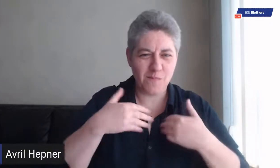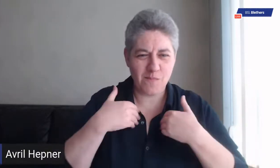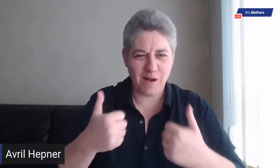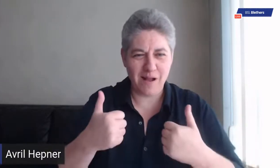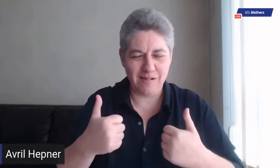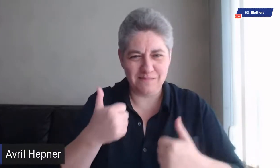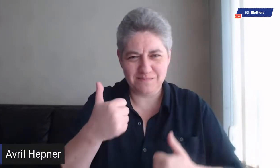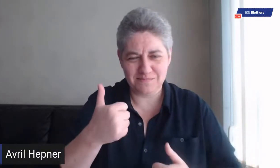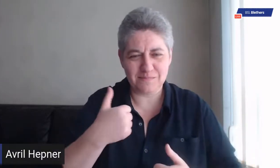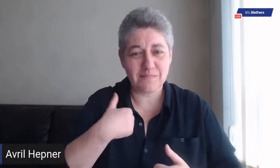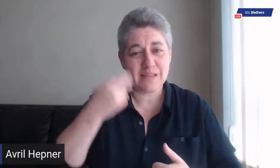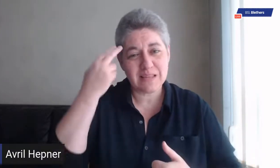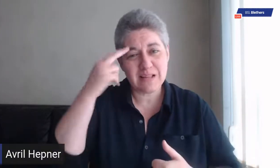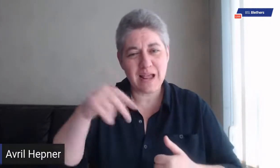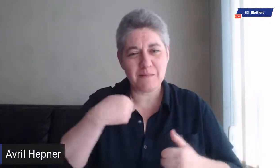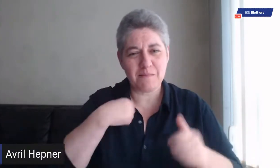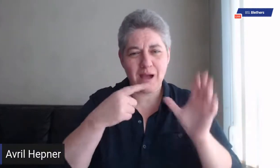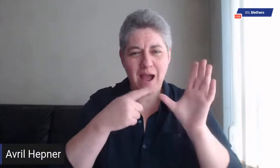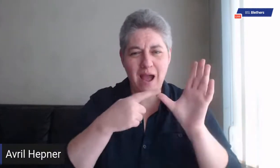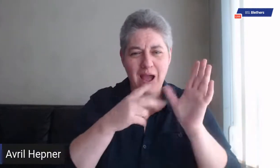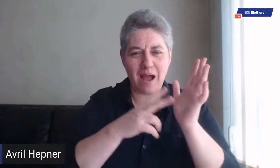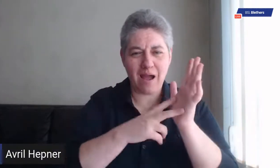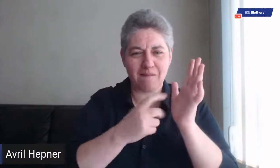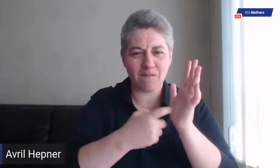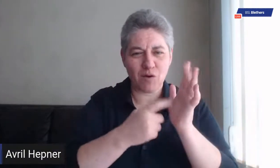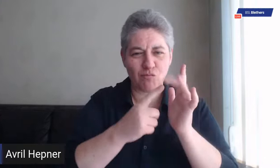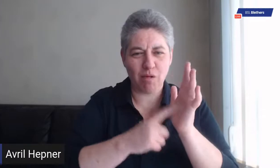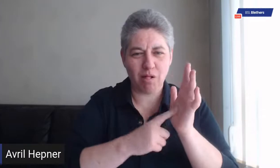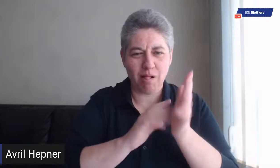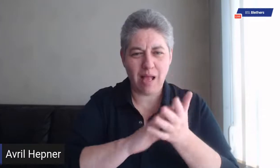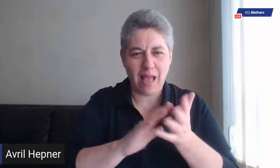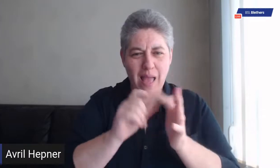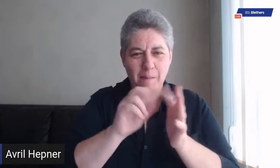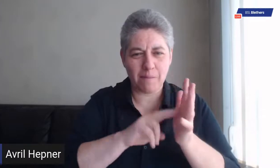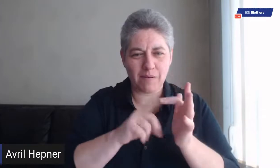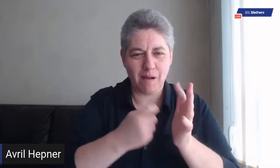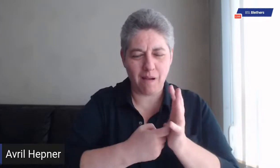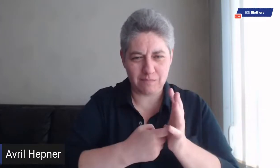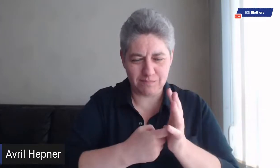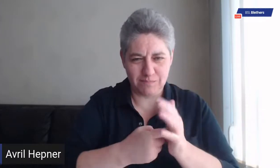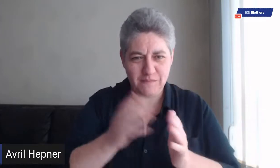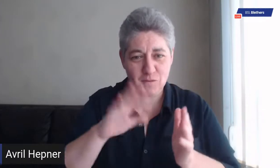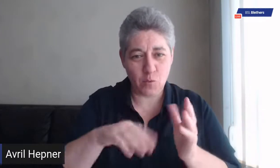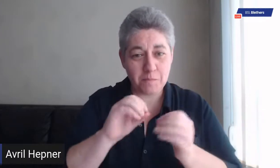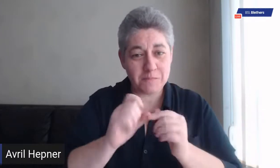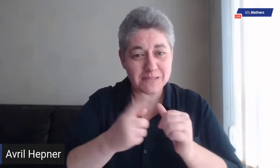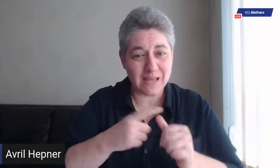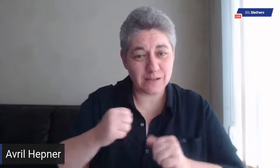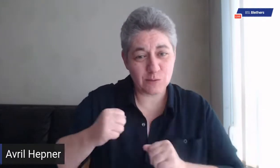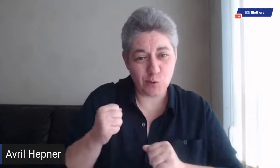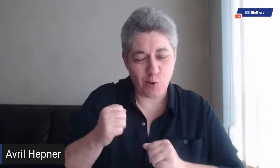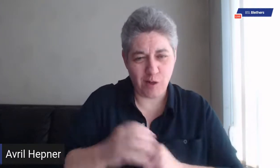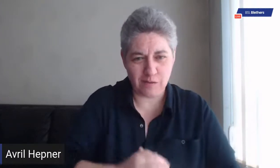Hello, everyone. I hope you're all well. I'm Avril Hepner,